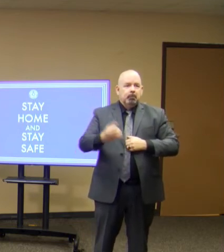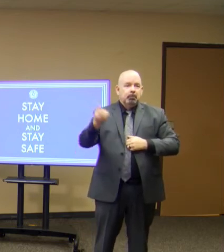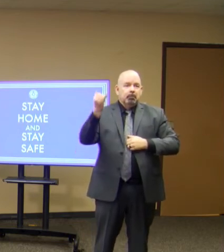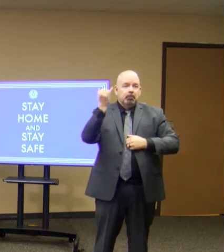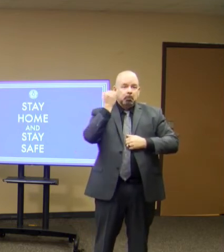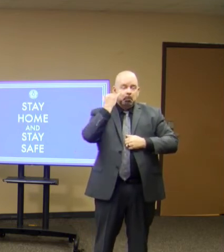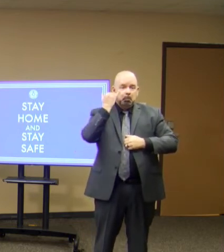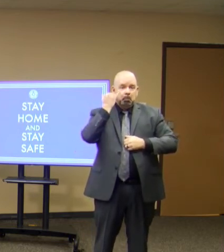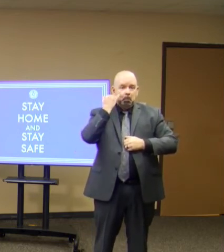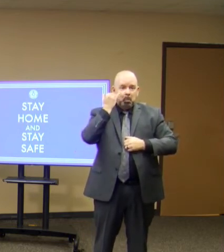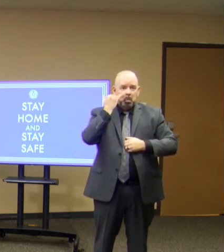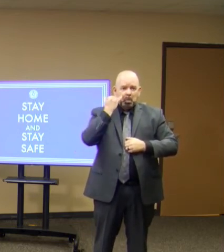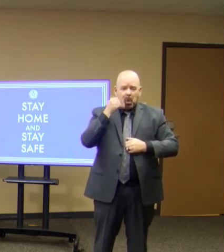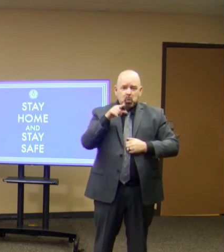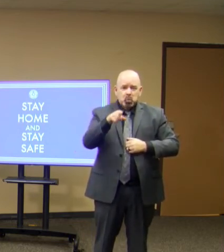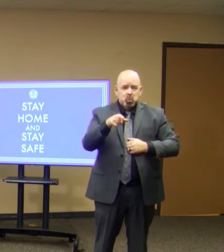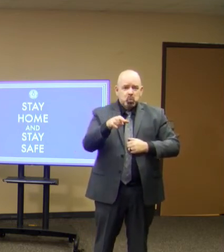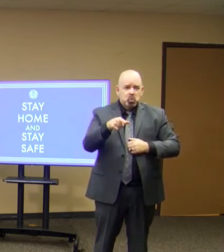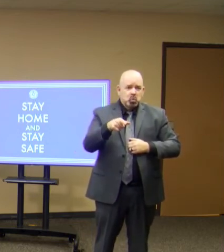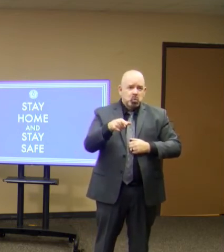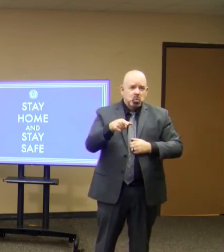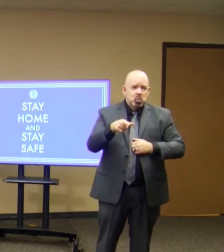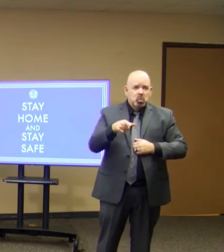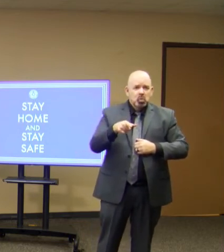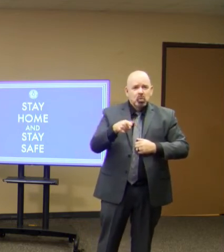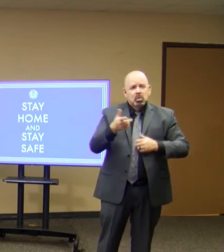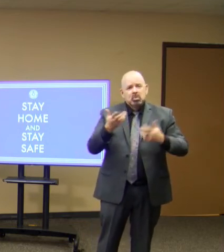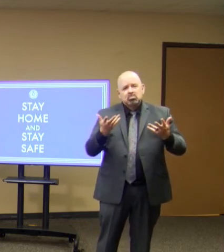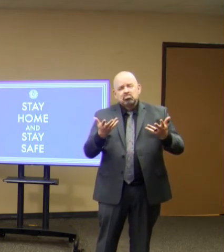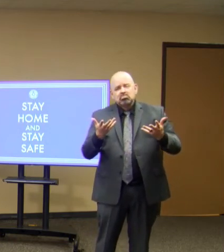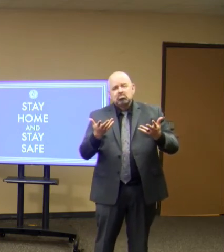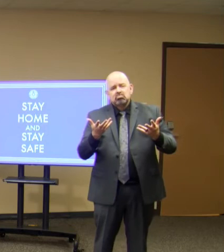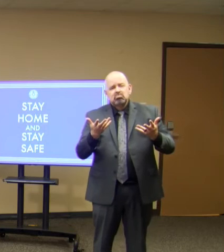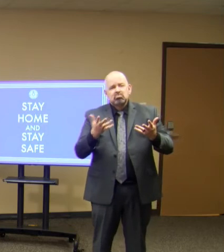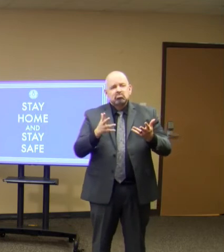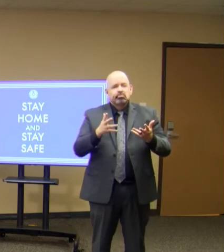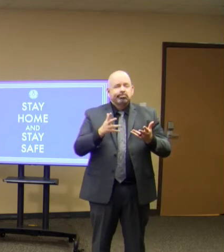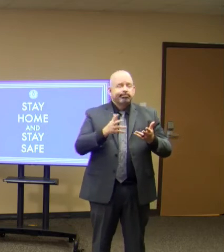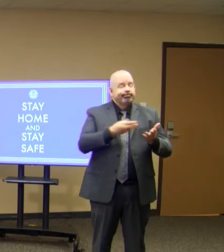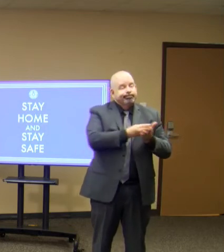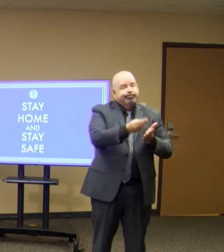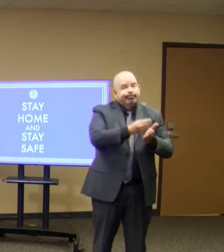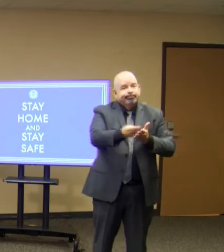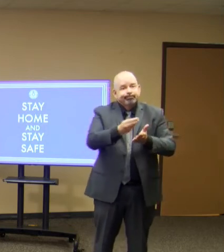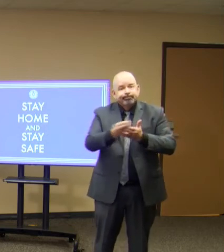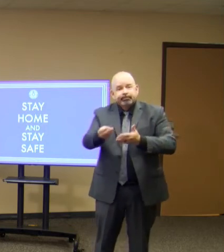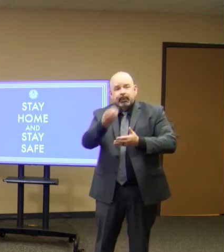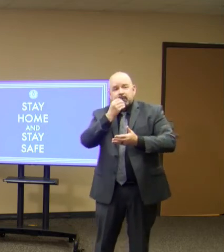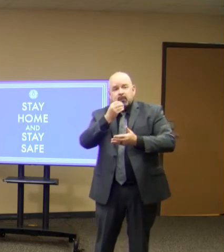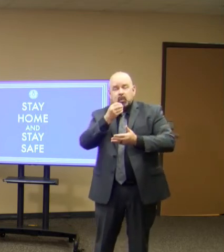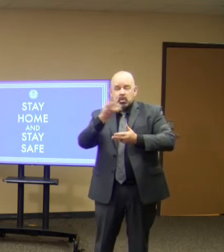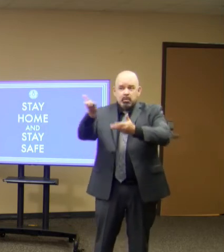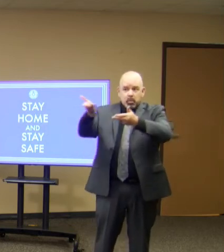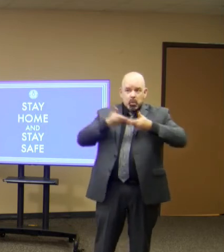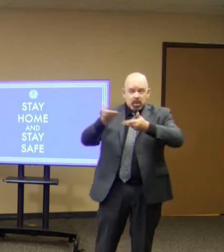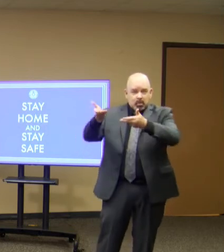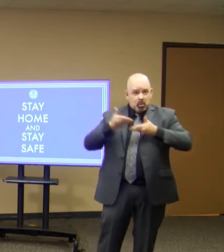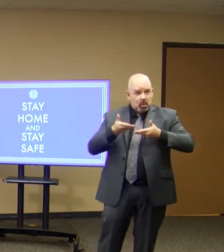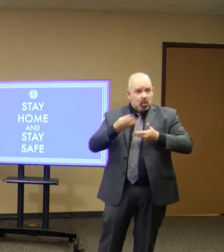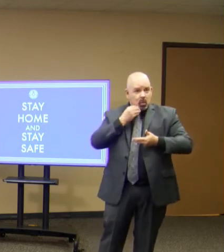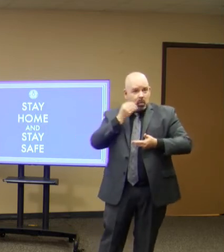you're thinking, well, if people can go to bars, I guess I can go shop in the grocery store. I like to shop. That's an